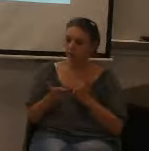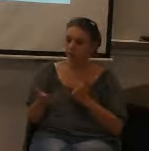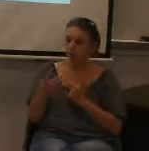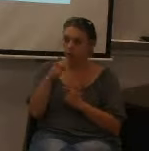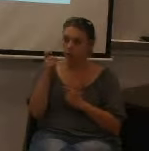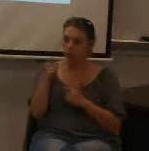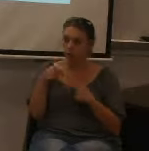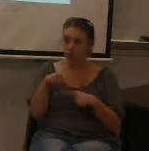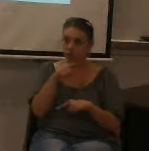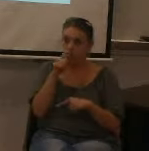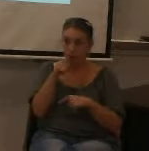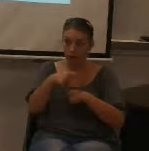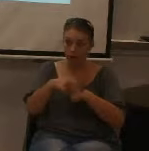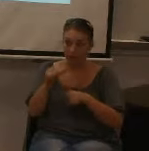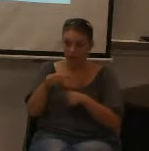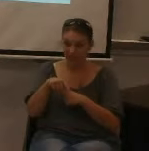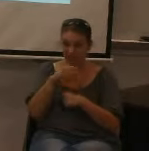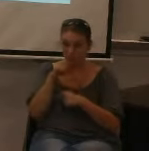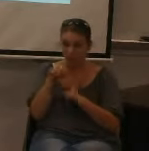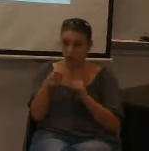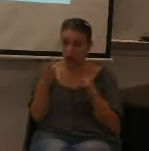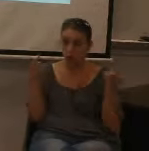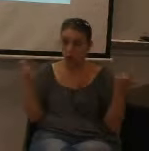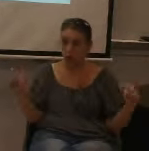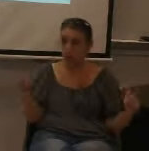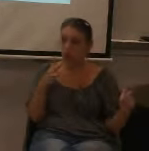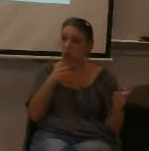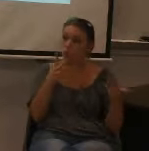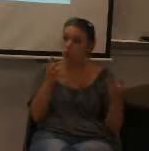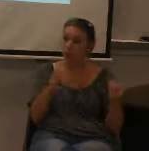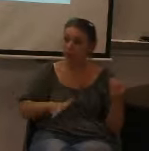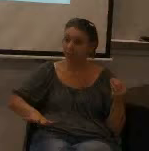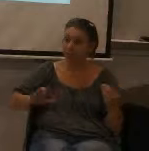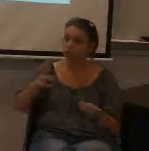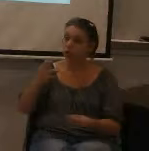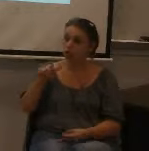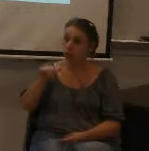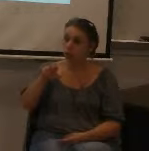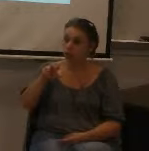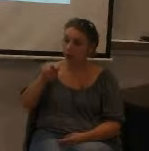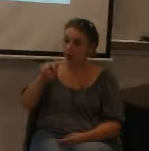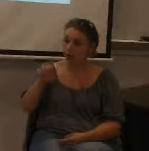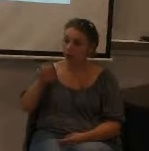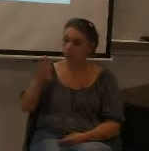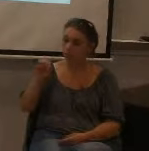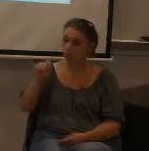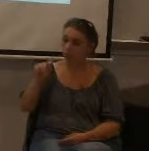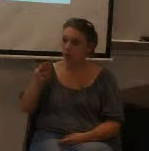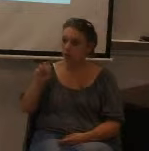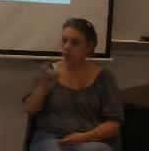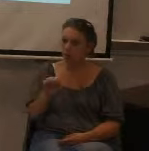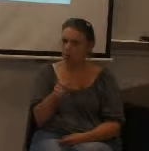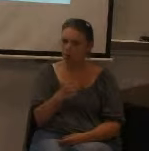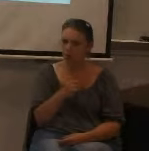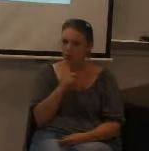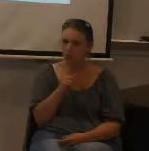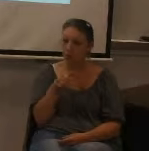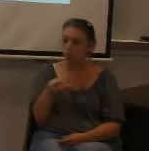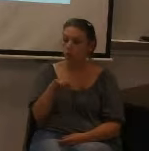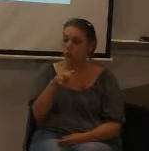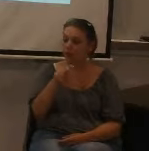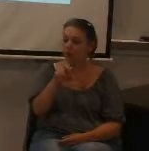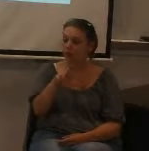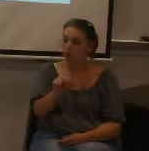dry times, like this drought, when the large wetlands, Cheyenne Bottoms, and the other one is